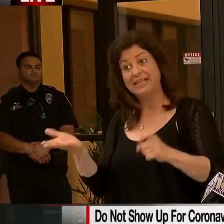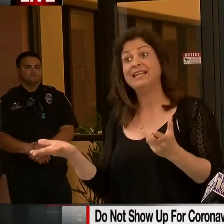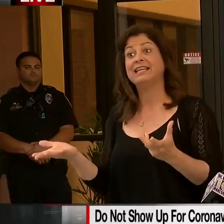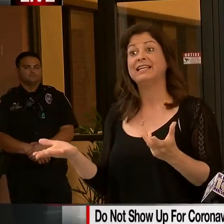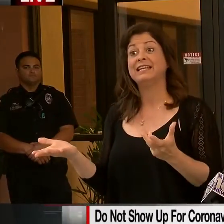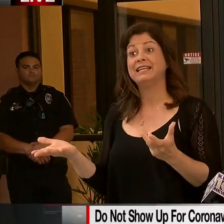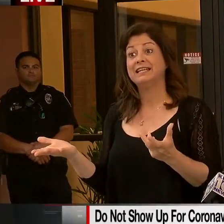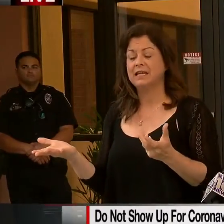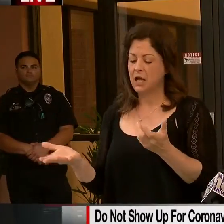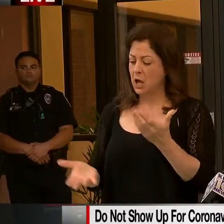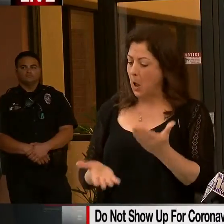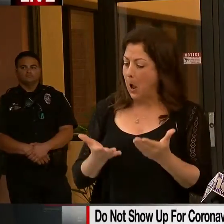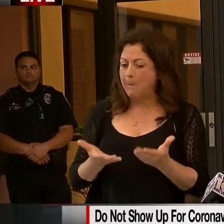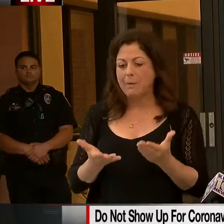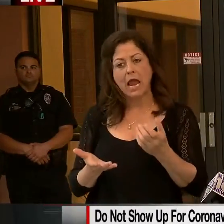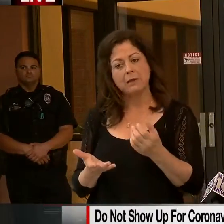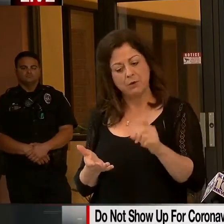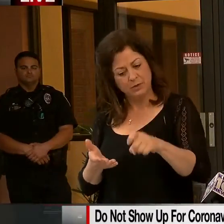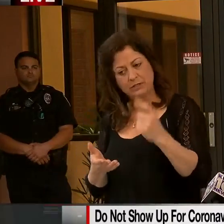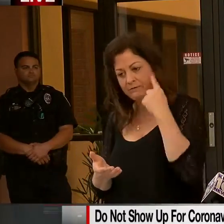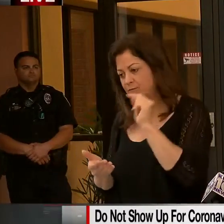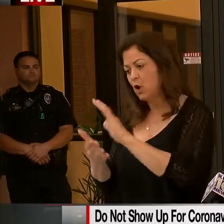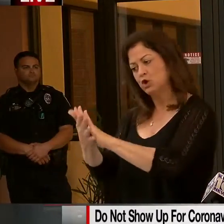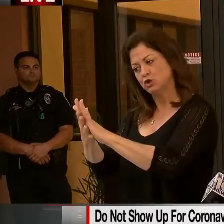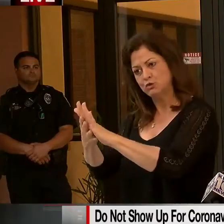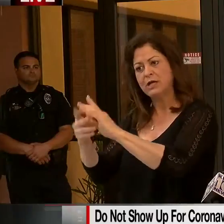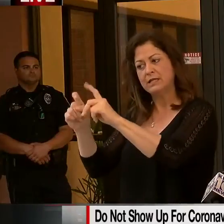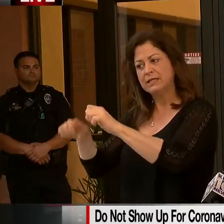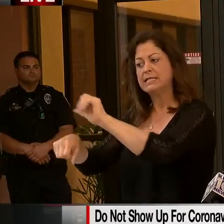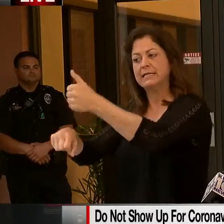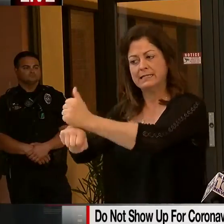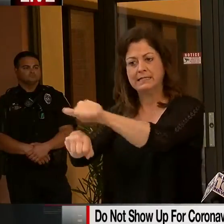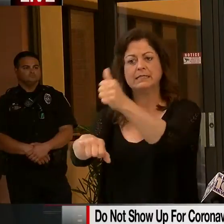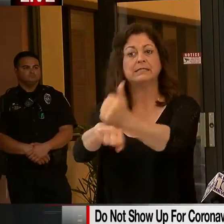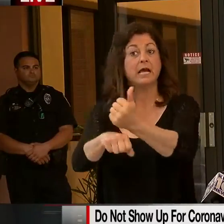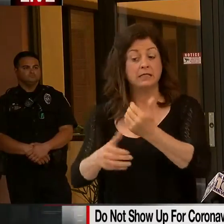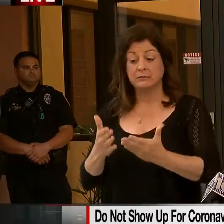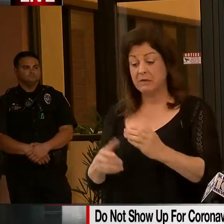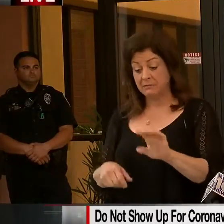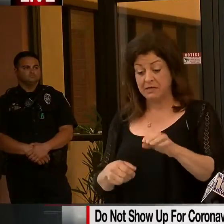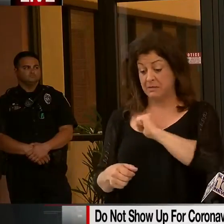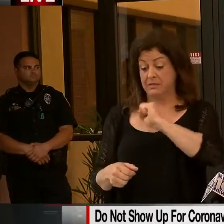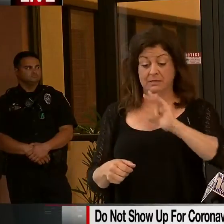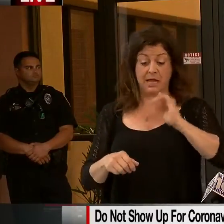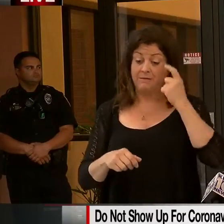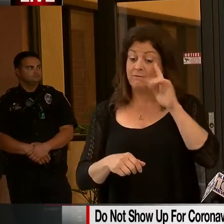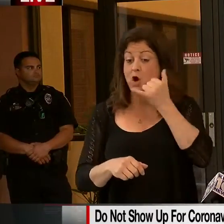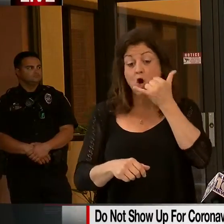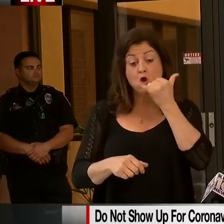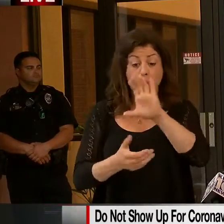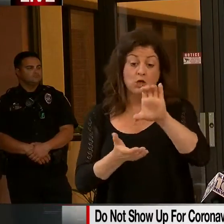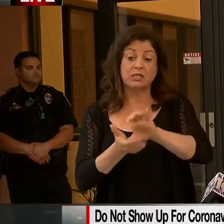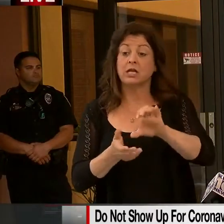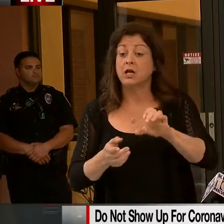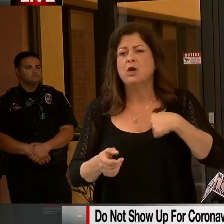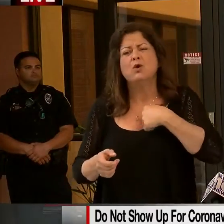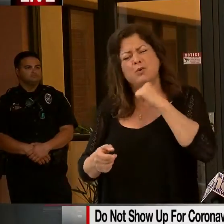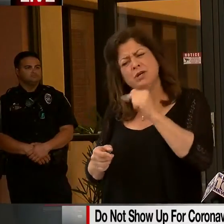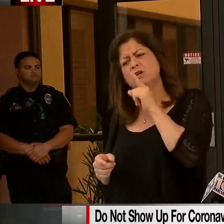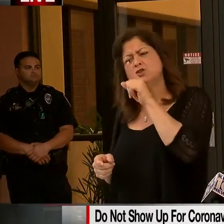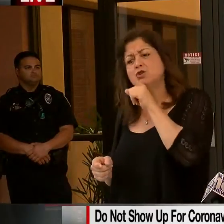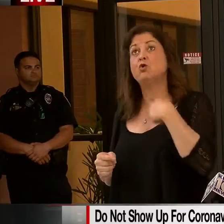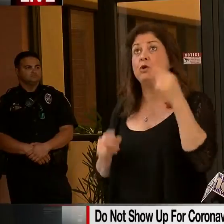moment, it might be for these screening and testing sites. It might be staffing these call centers. And then again, we're not sure what to expect. We're watching the rest of